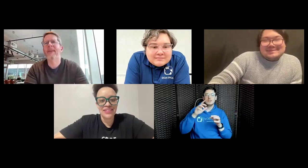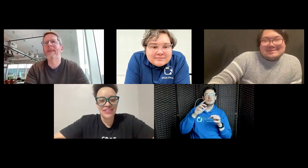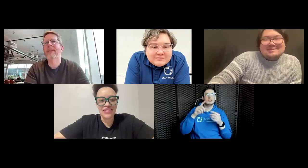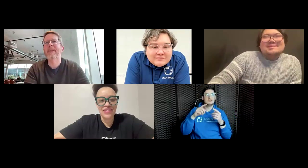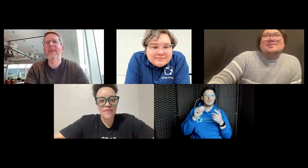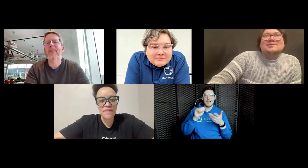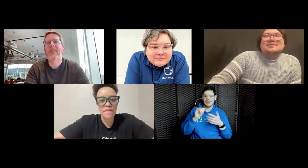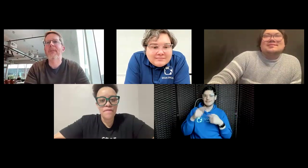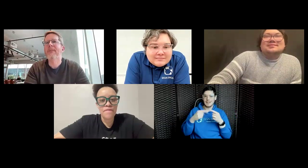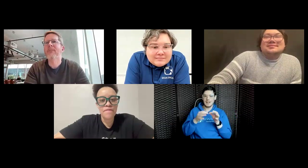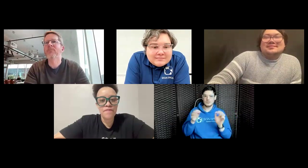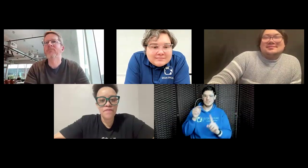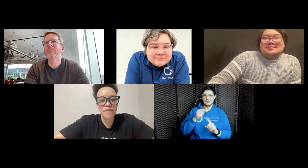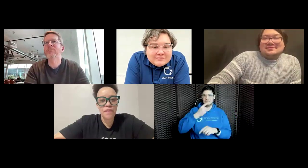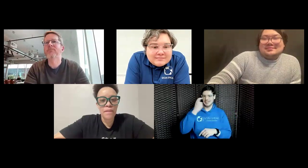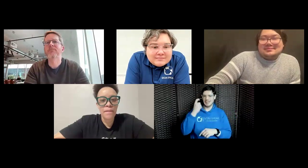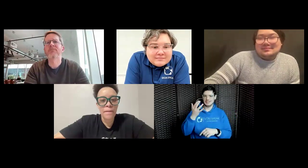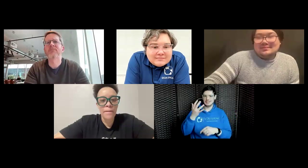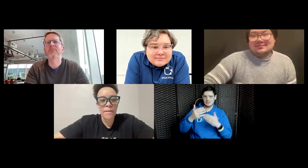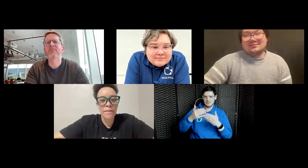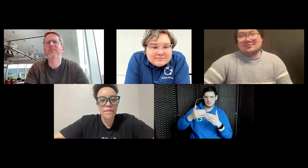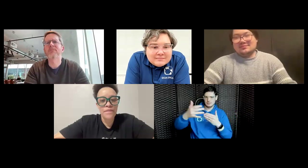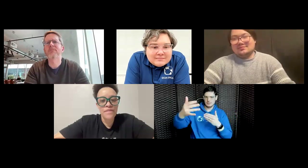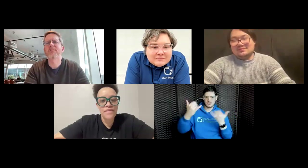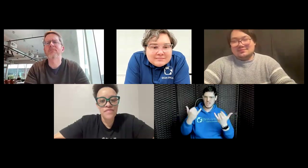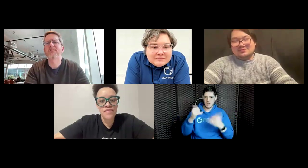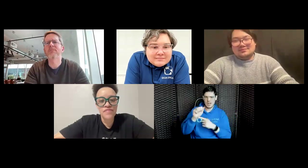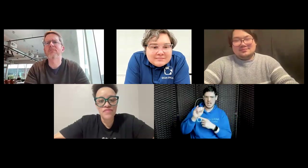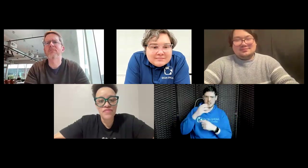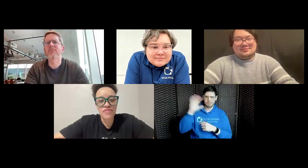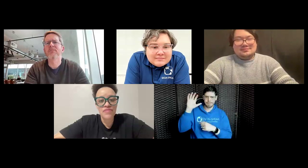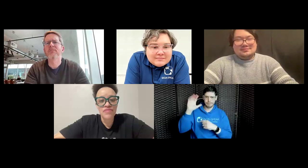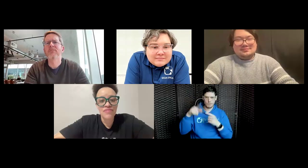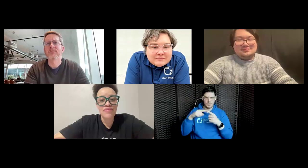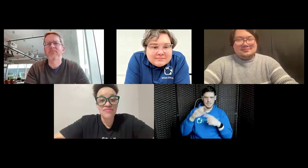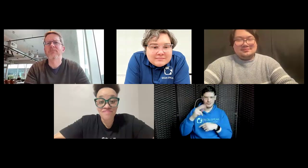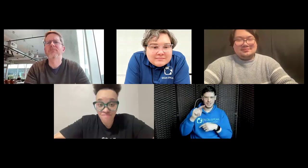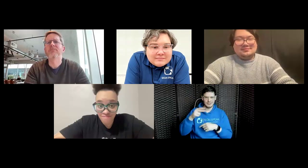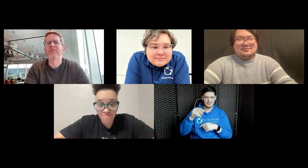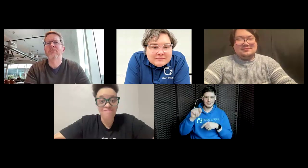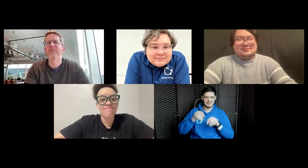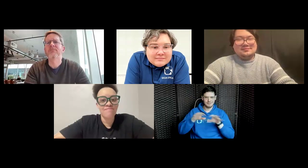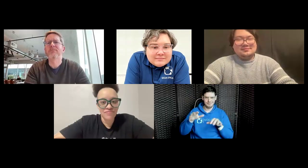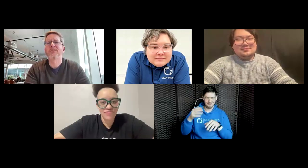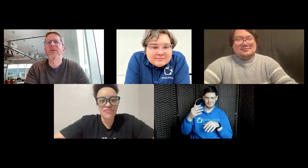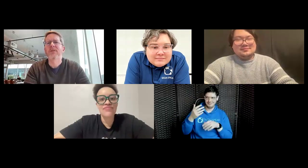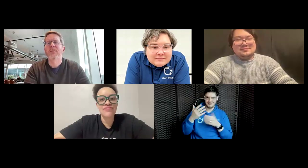This is Brian. Why it's important? AI sign language, it's because right now AI is taking off, with